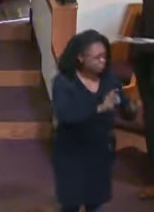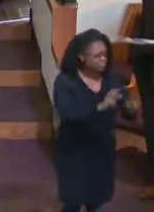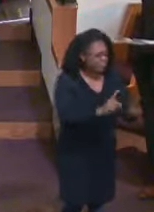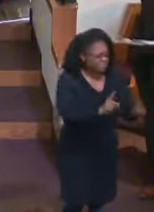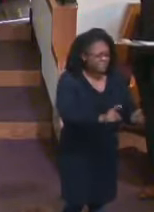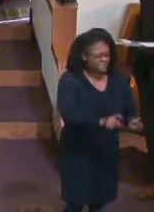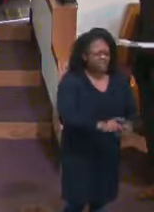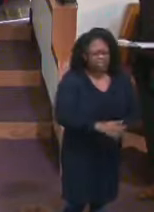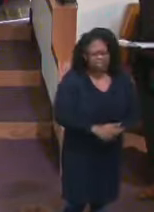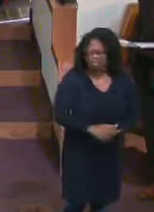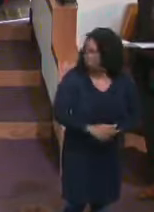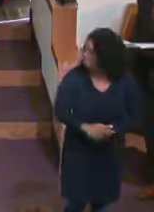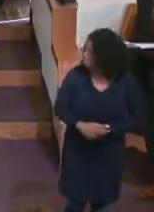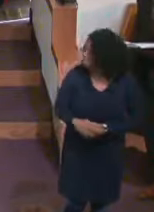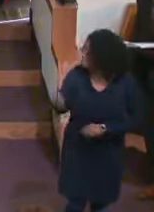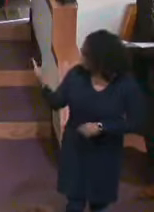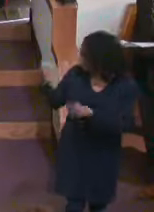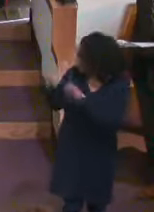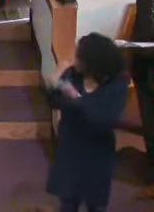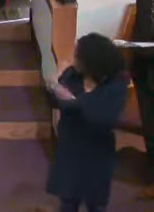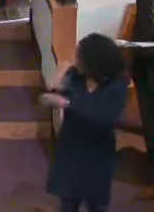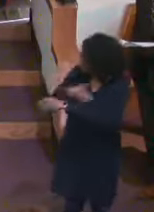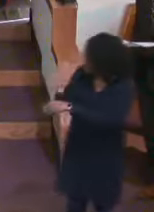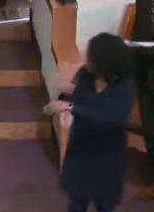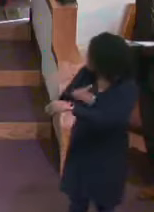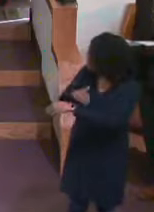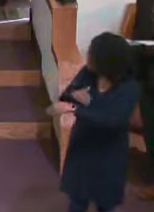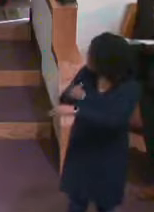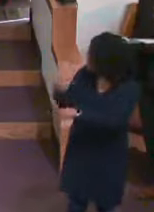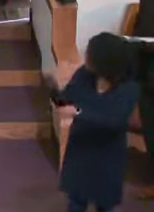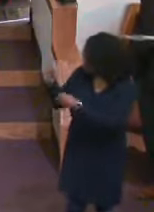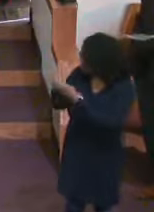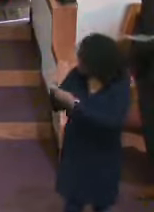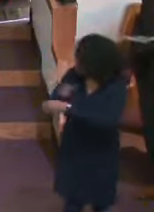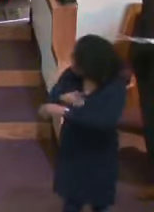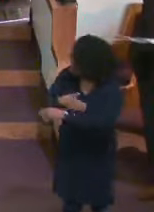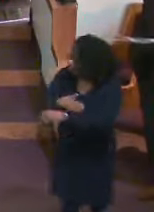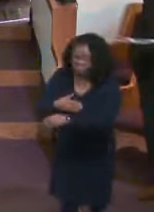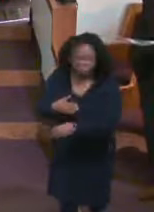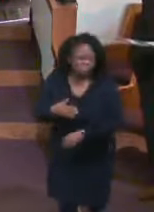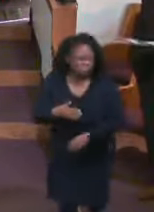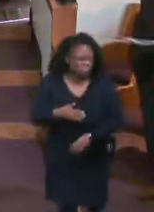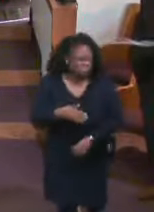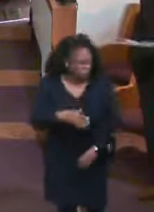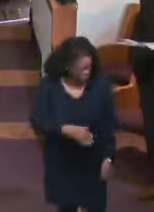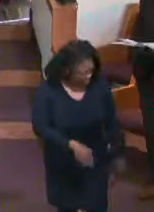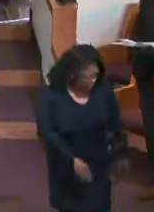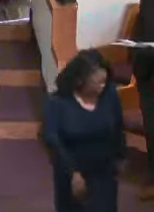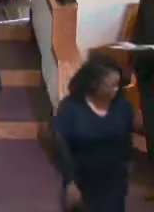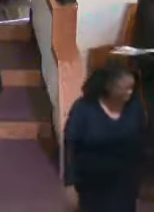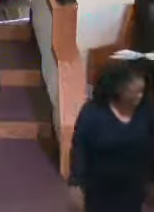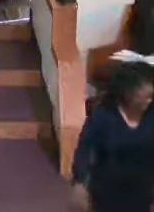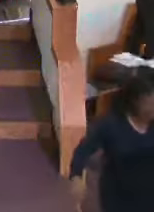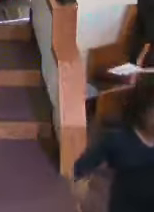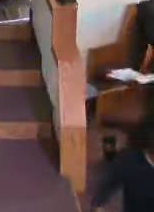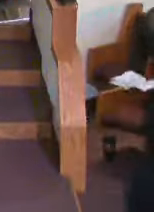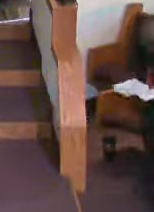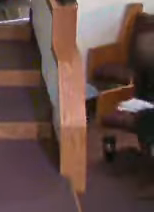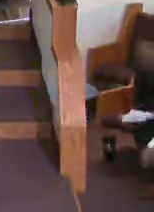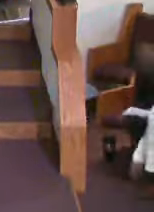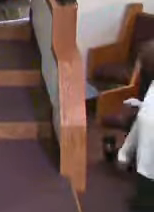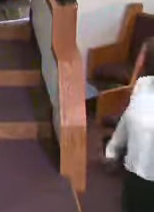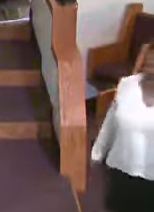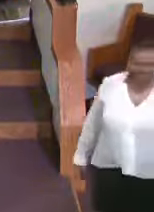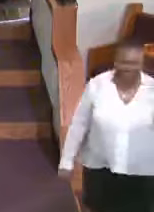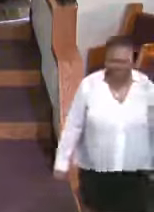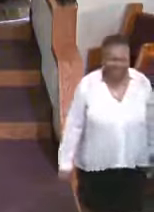preparation song, or you got one more? Or okay, all right, amen, amen, amen. I thought